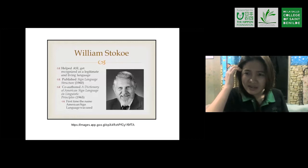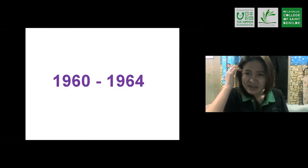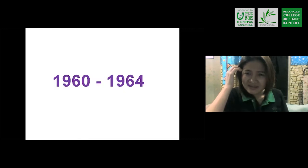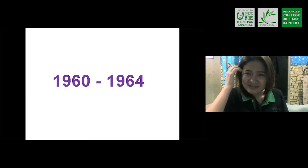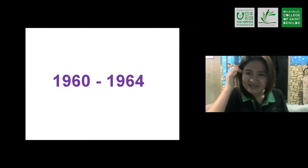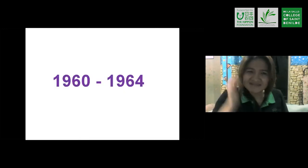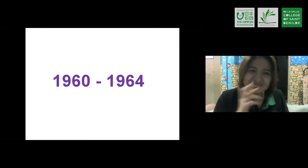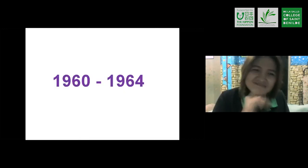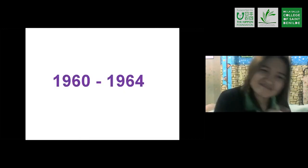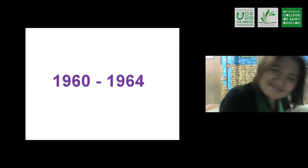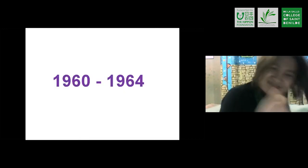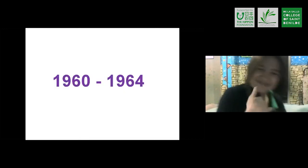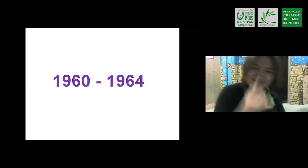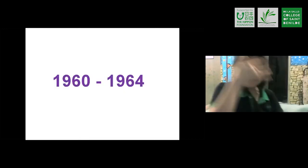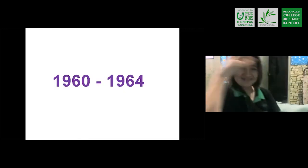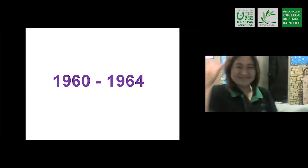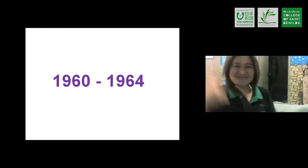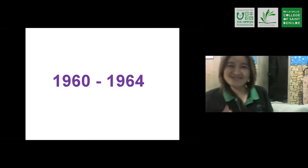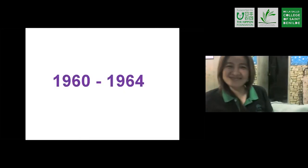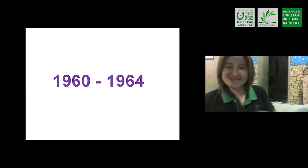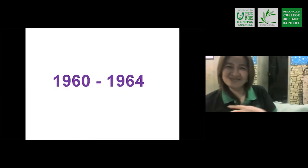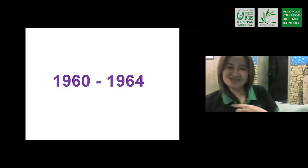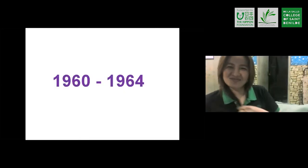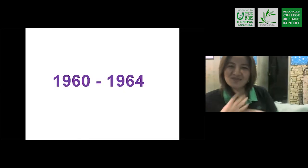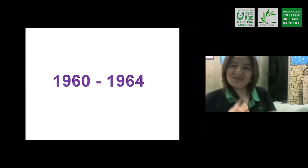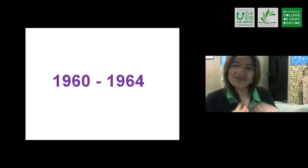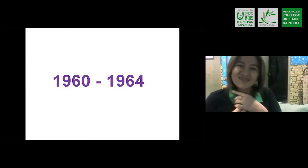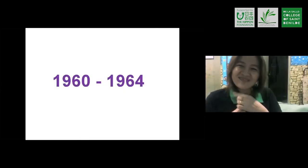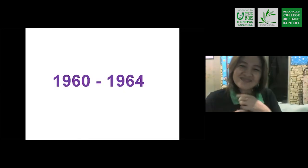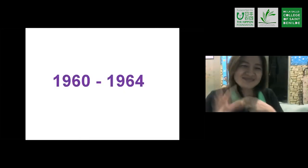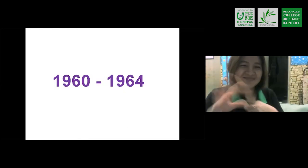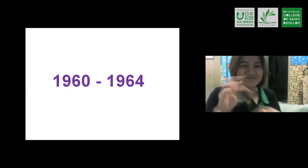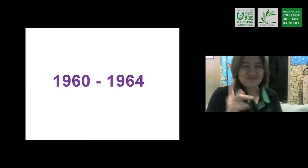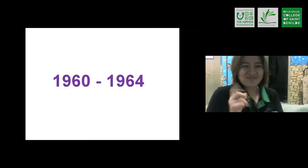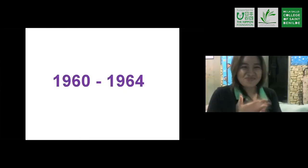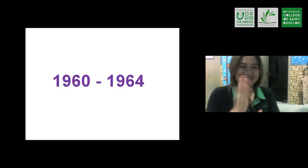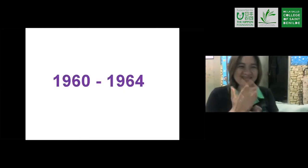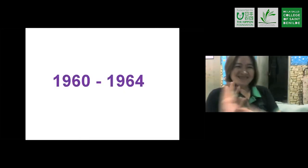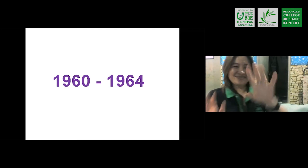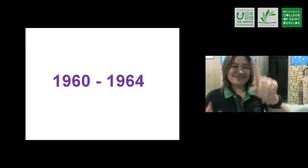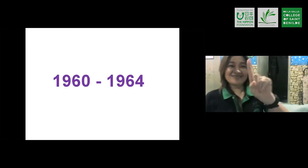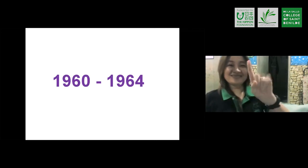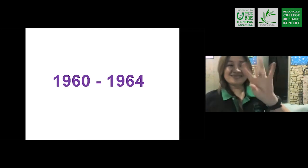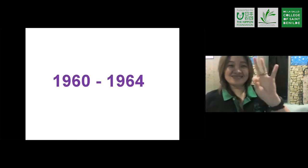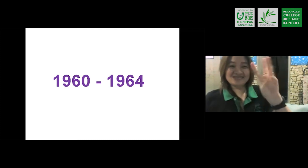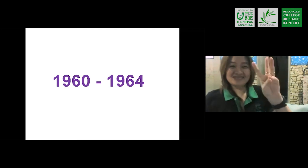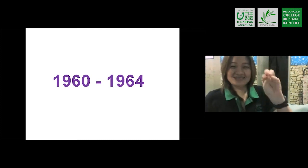Shaka saying, oh, they're not ready. Mm.